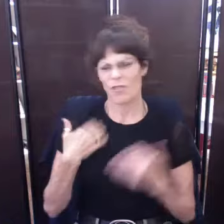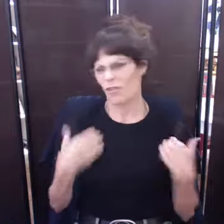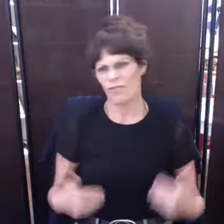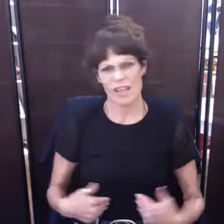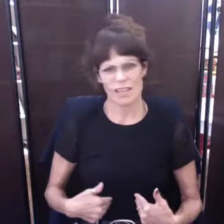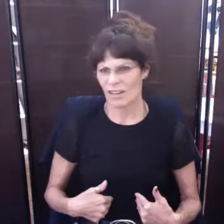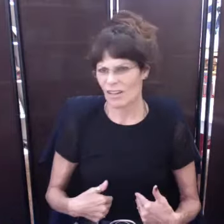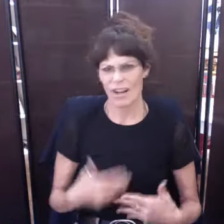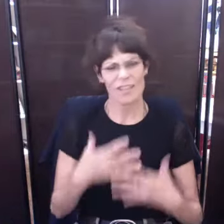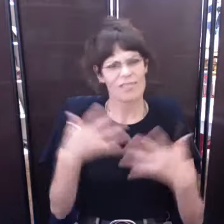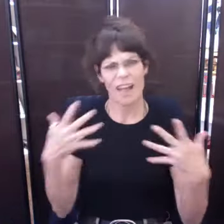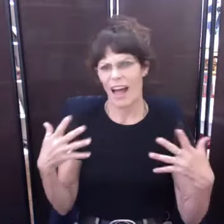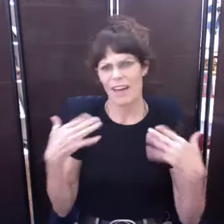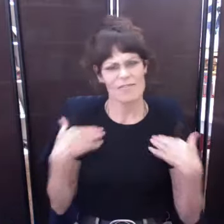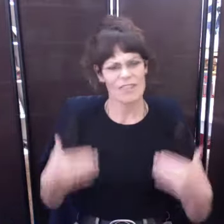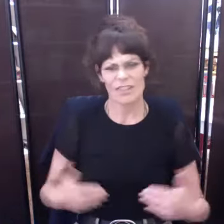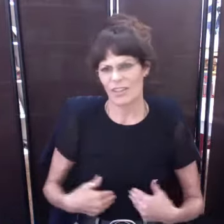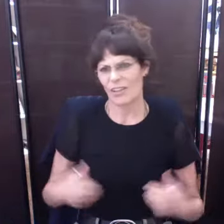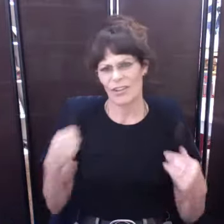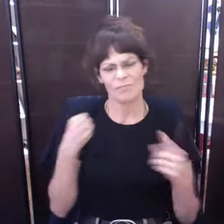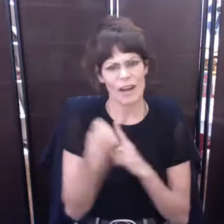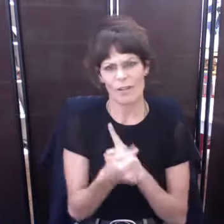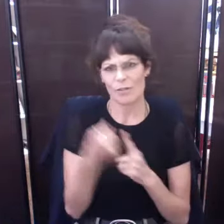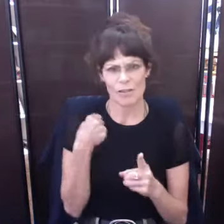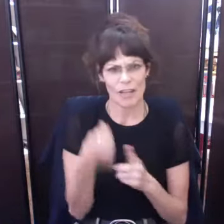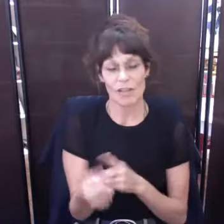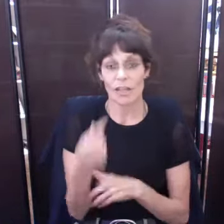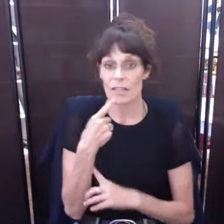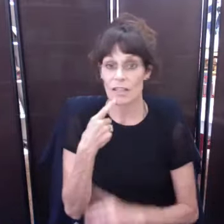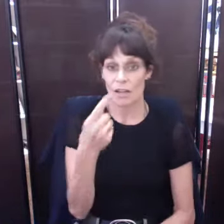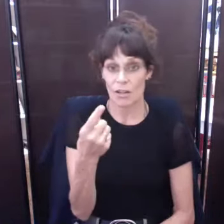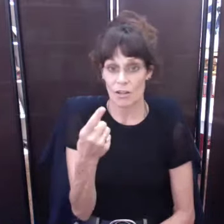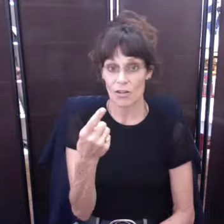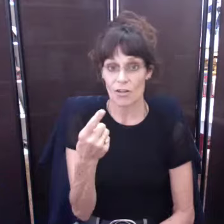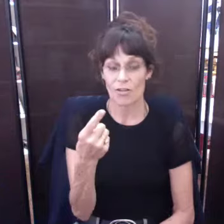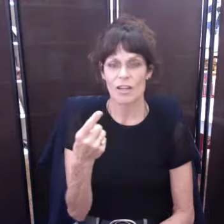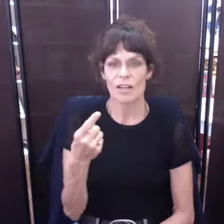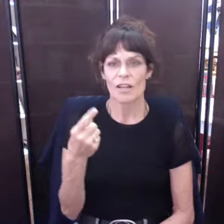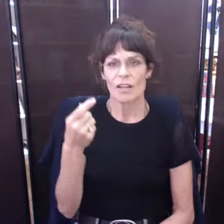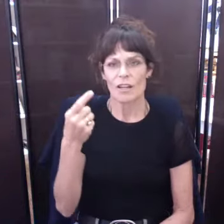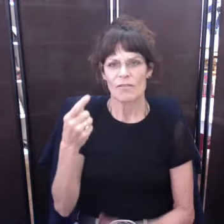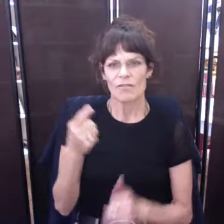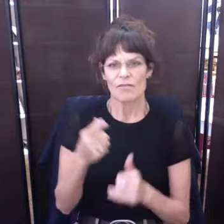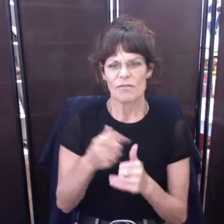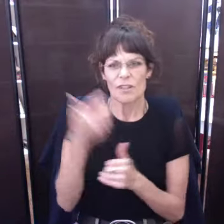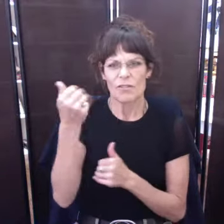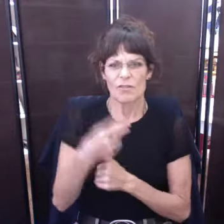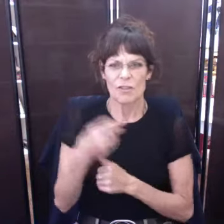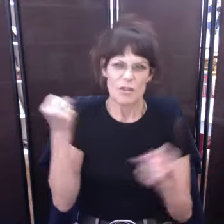lot of physical altercations. And I can tell you that after a first couple of hits, I don't feel anything. And quite honestly,